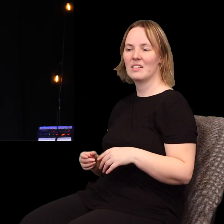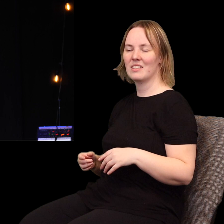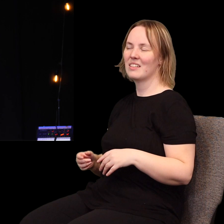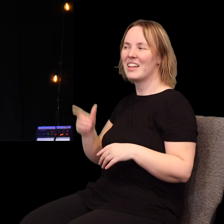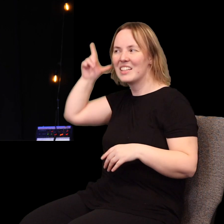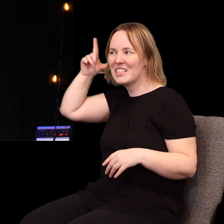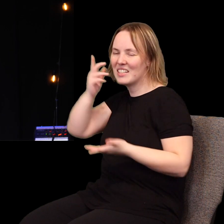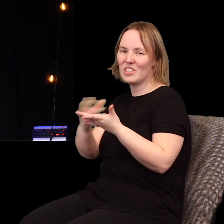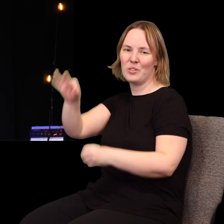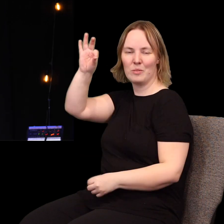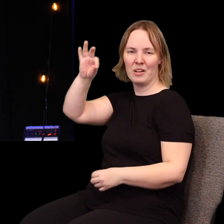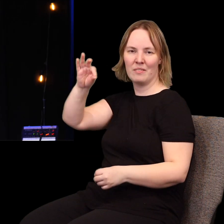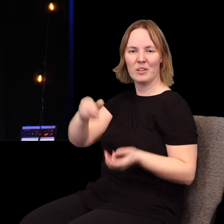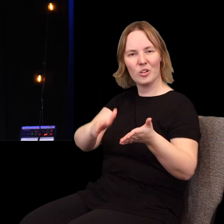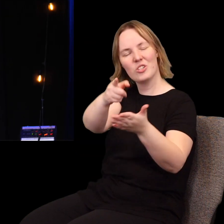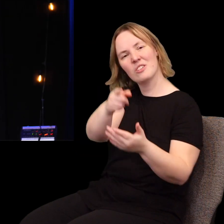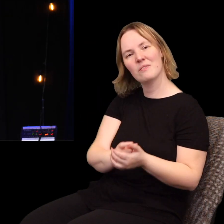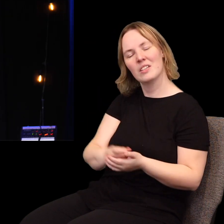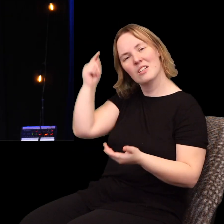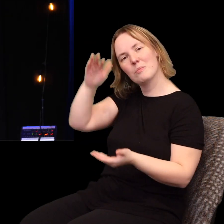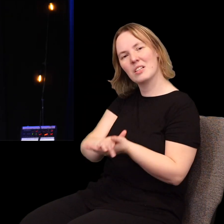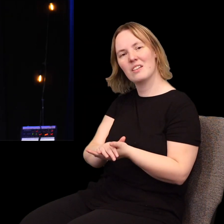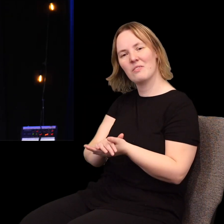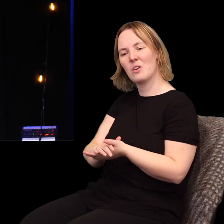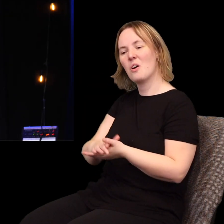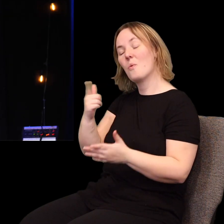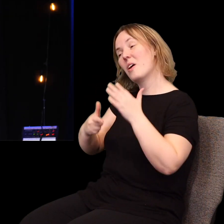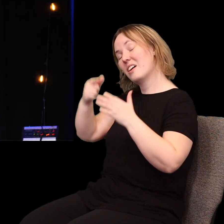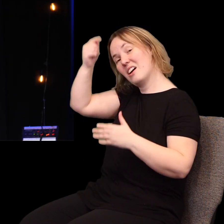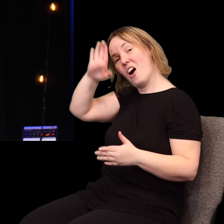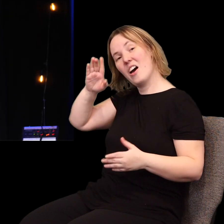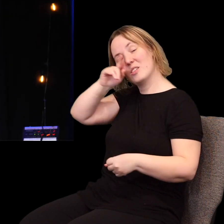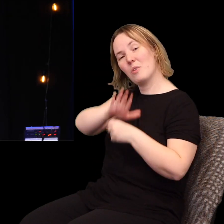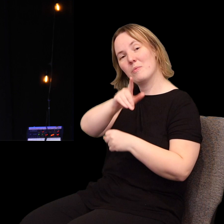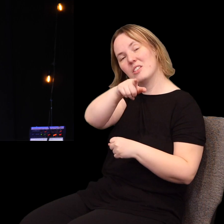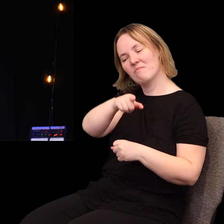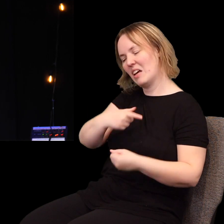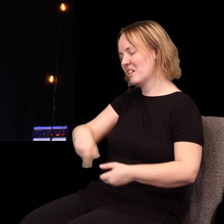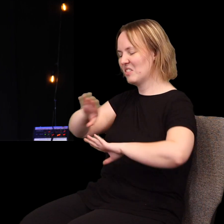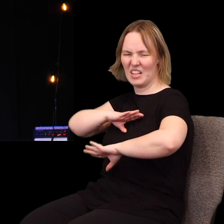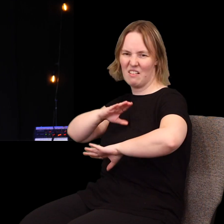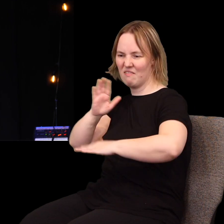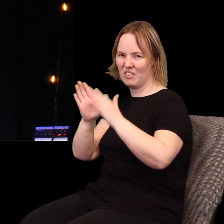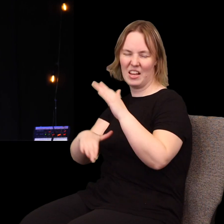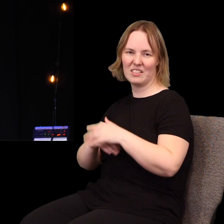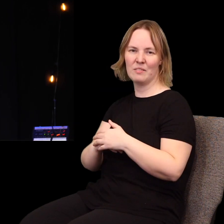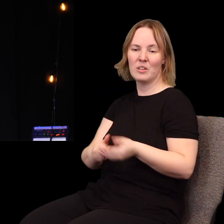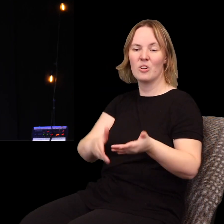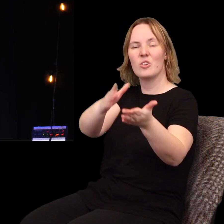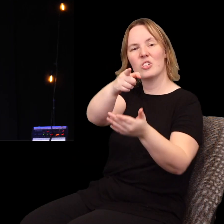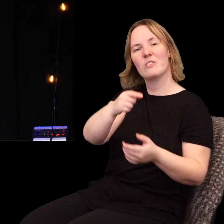sensitivity to the Holy Spirit. I want to encourage you this morning to believe for what God has promised you and not to settle for less. I